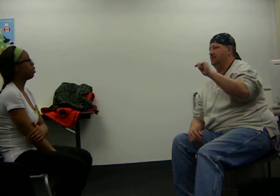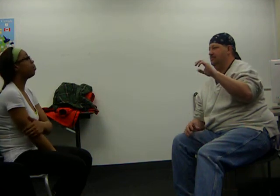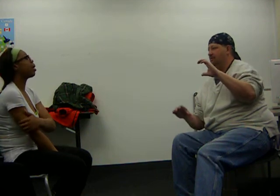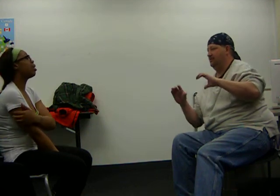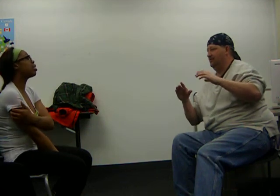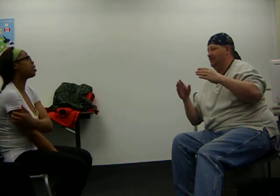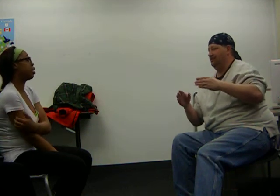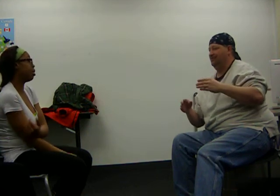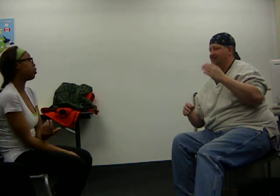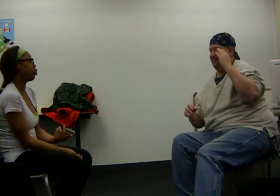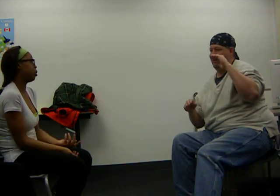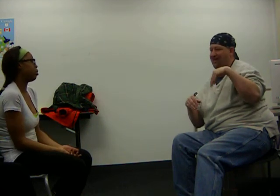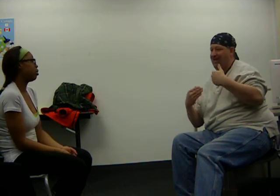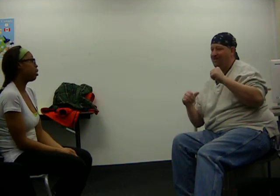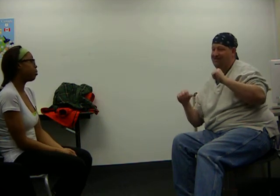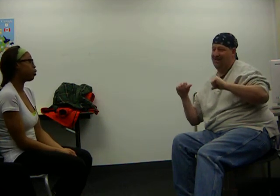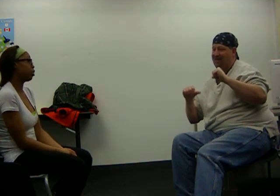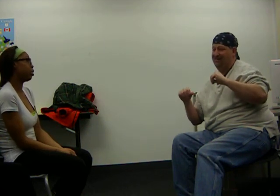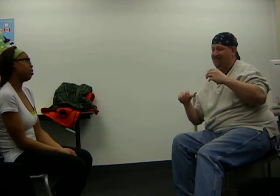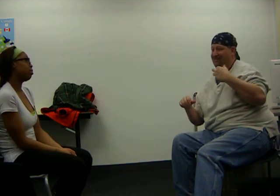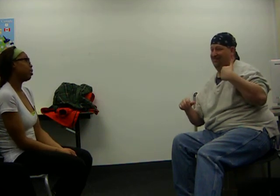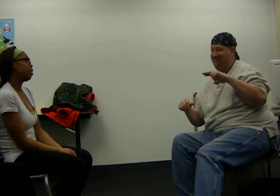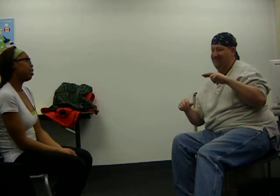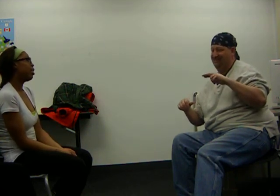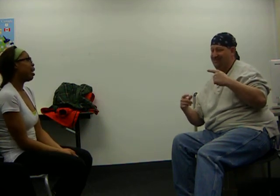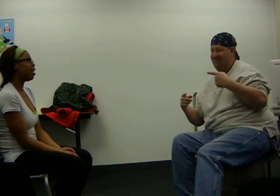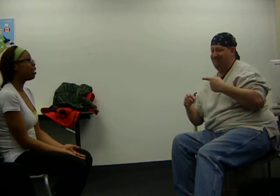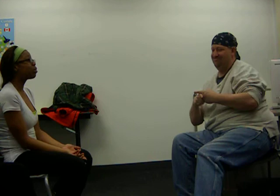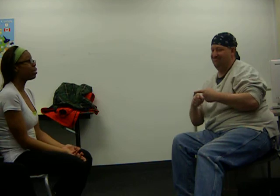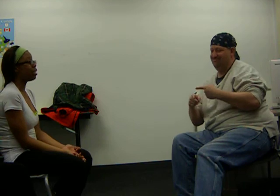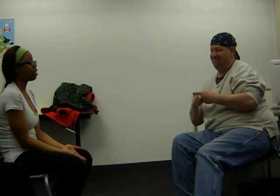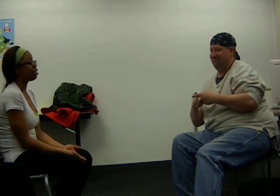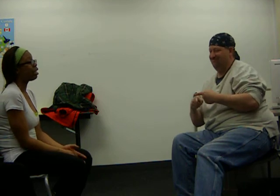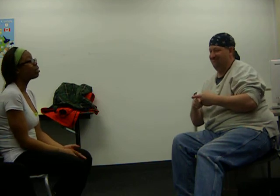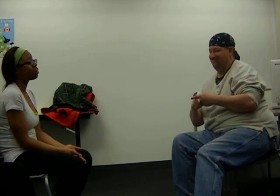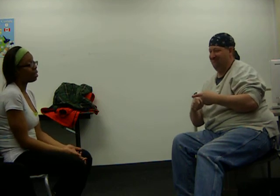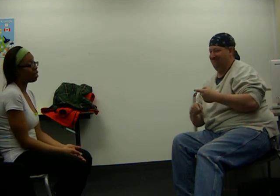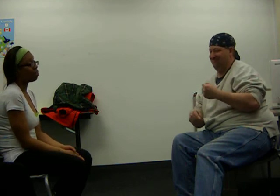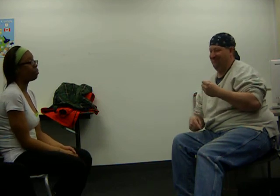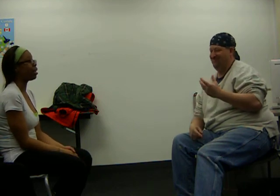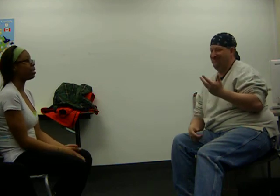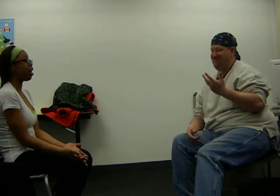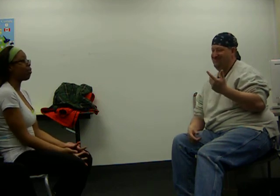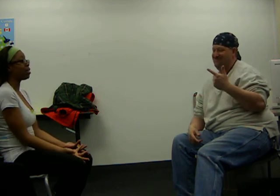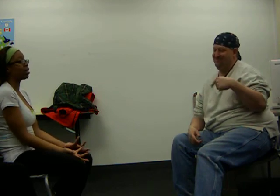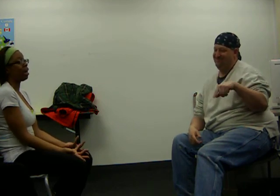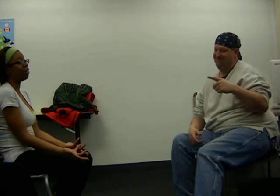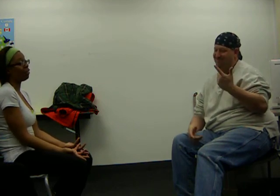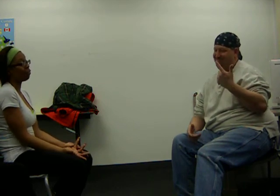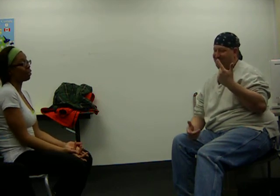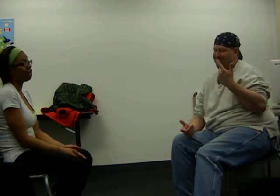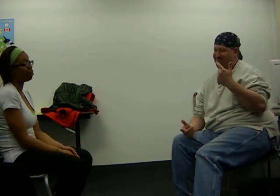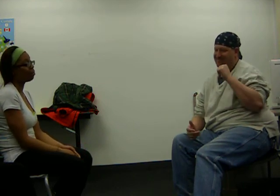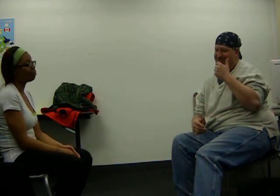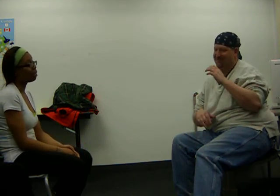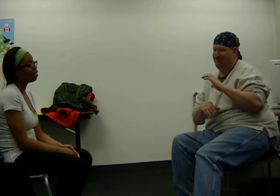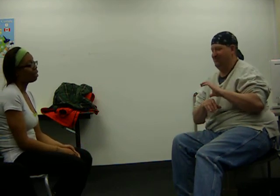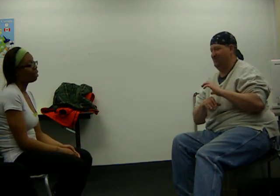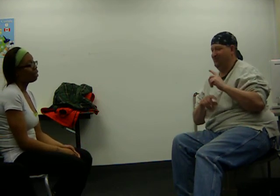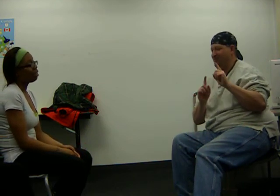My cousin is a chemistry, and he's religious, but it's always a conflict for him.